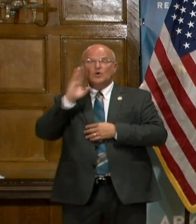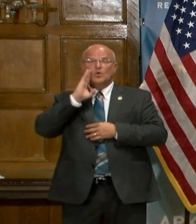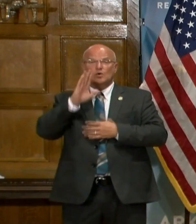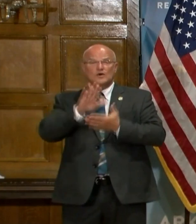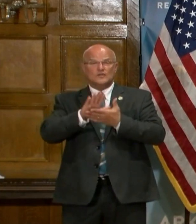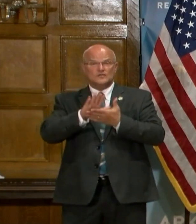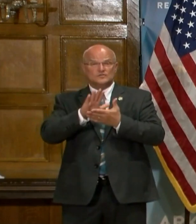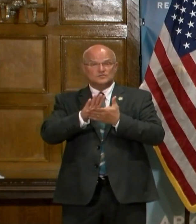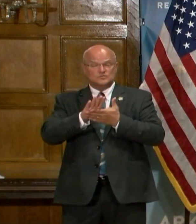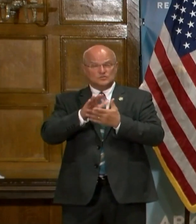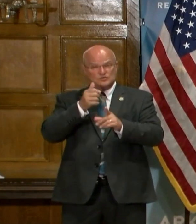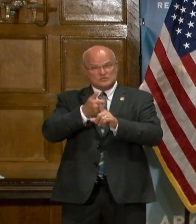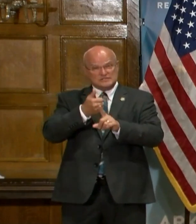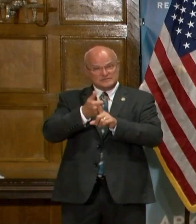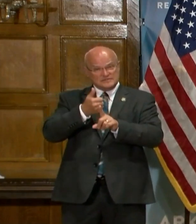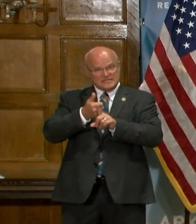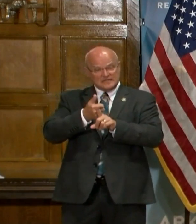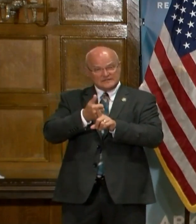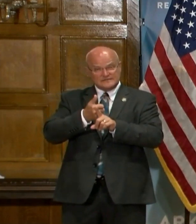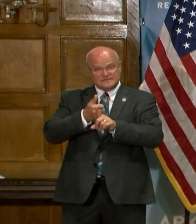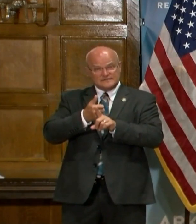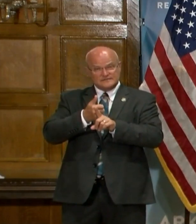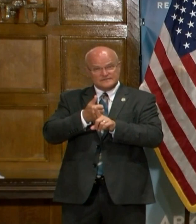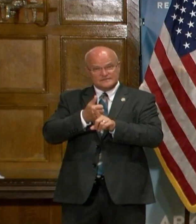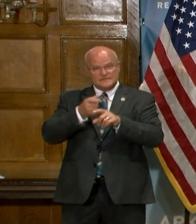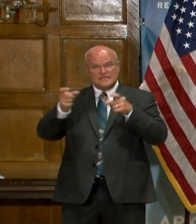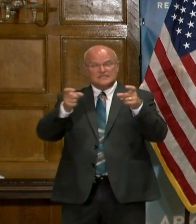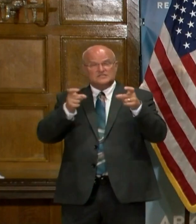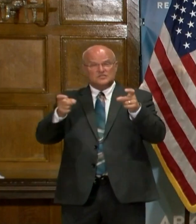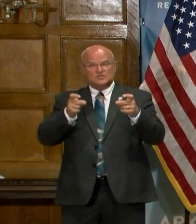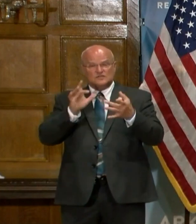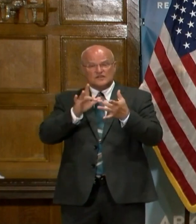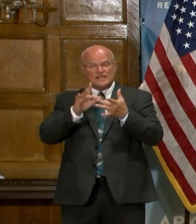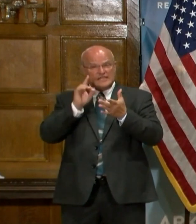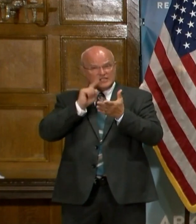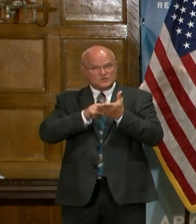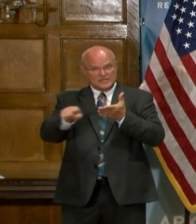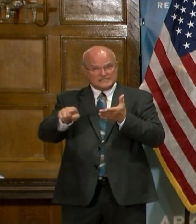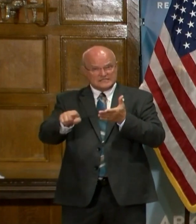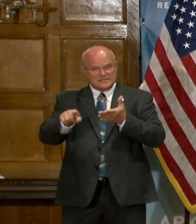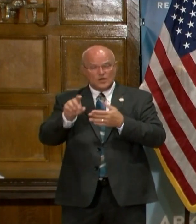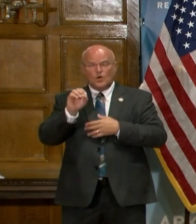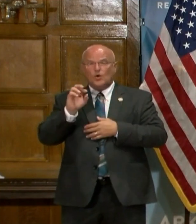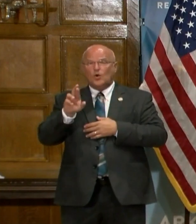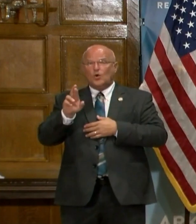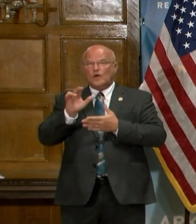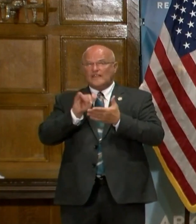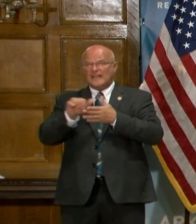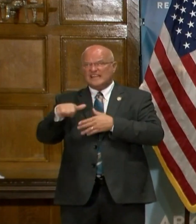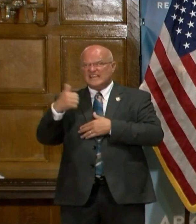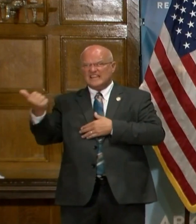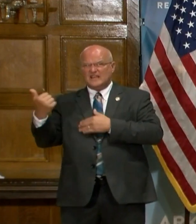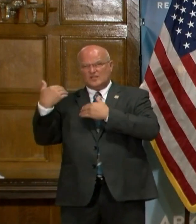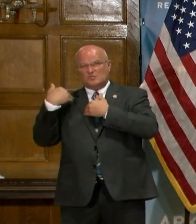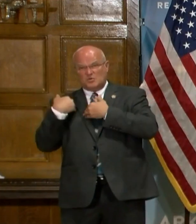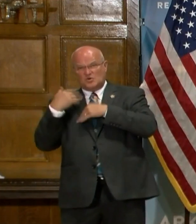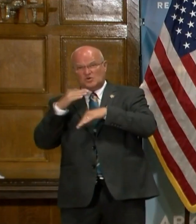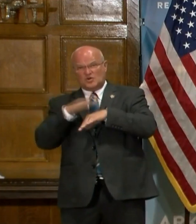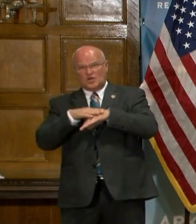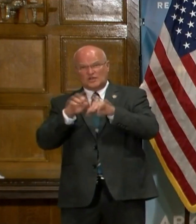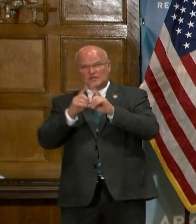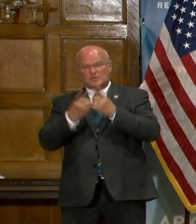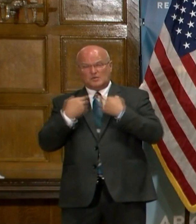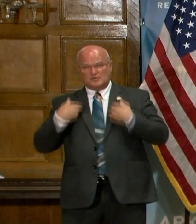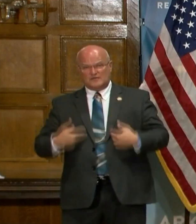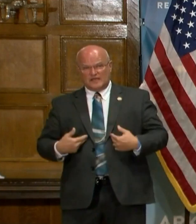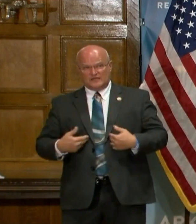will the schools be in charge of contact tracing, or is that another burden on the